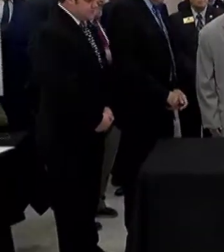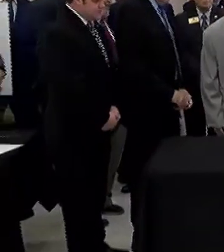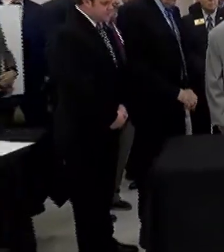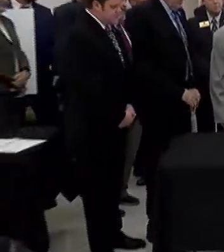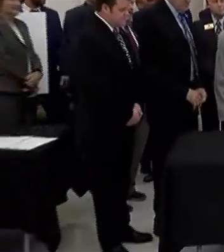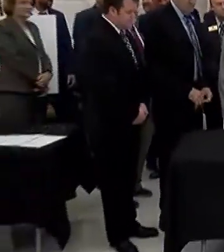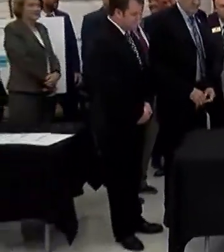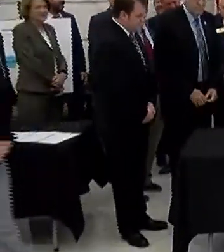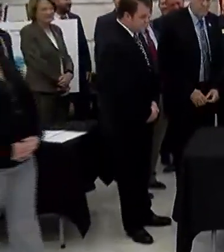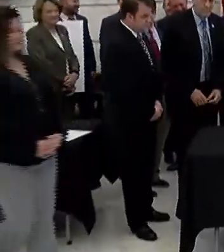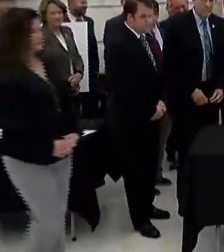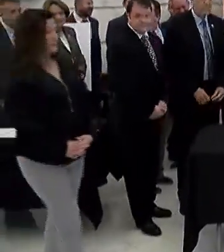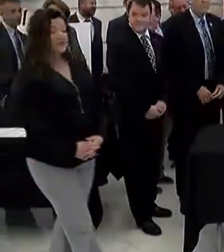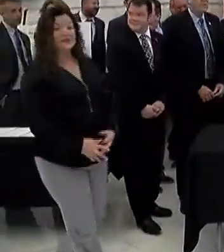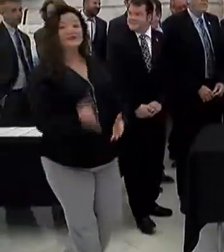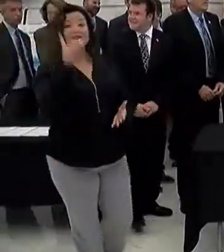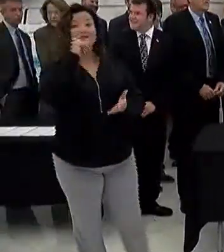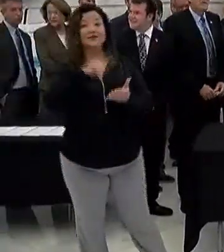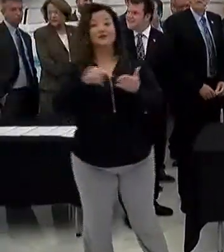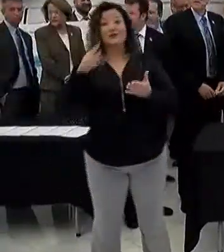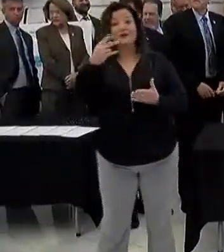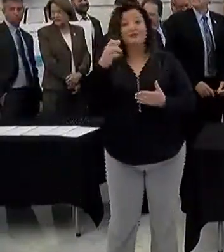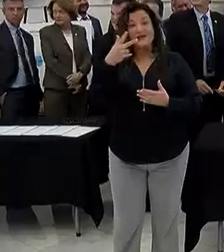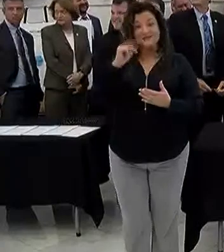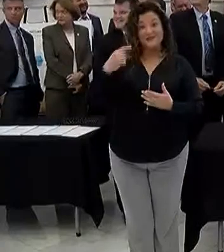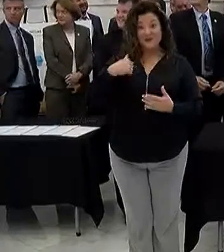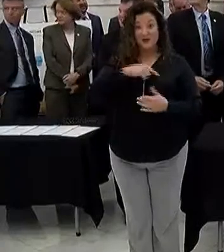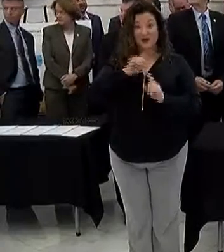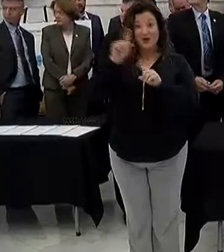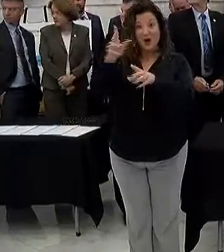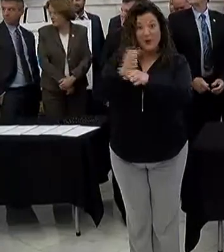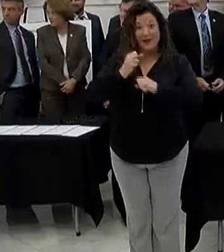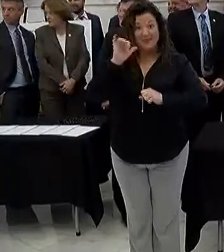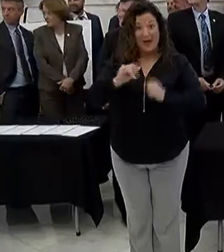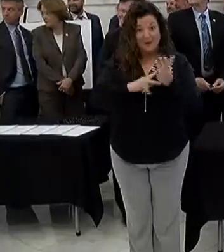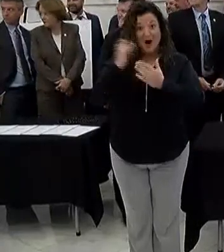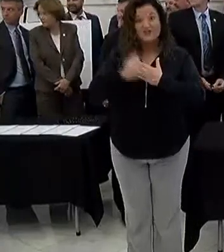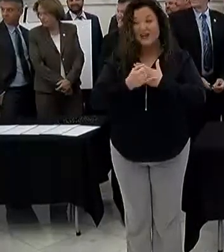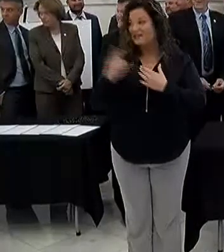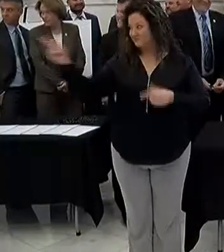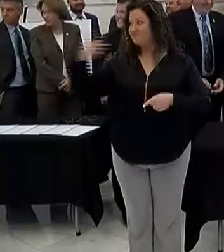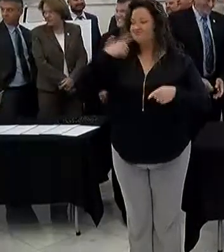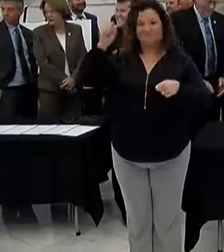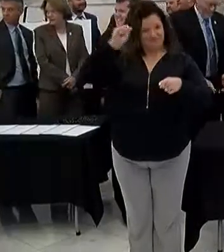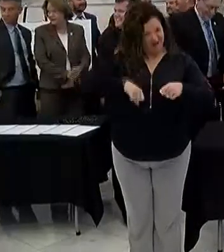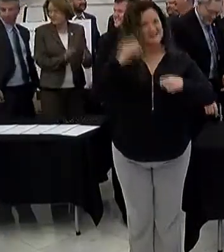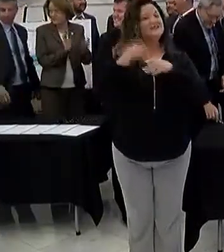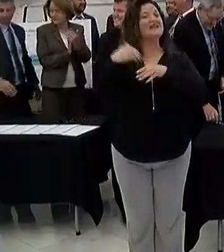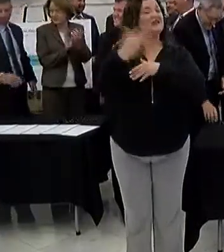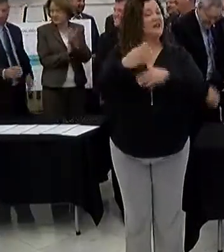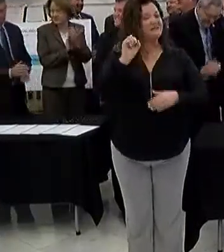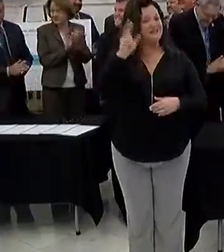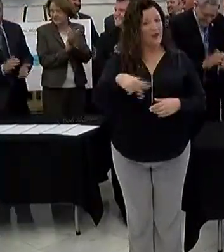So, Secretary Preston, we're going to go out and win this project? That's the next step. All right.